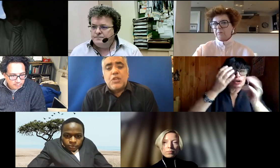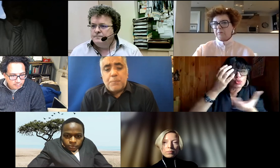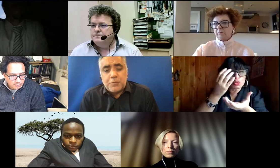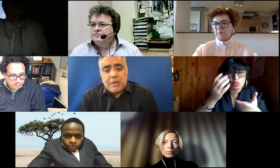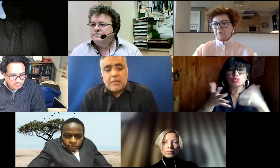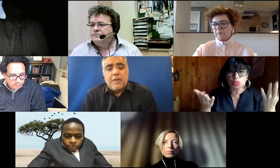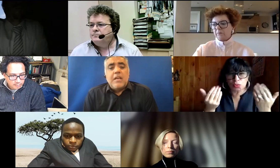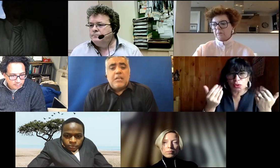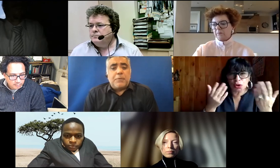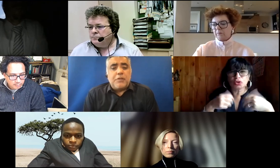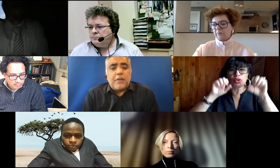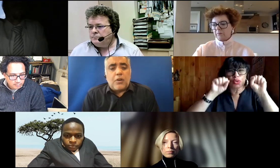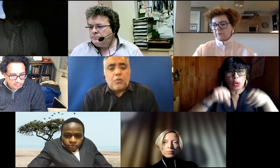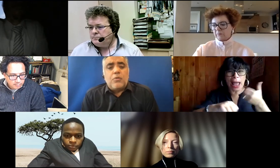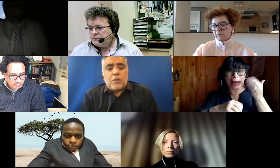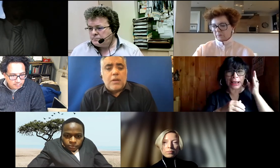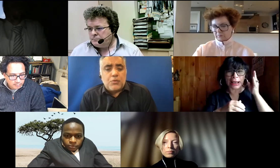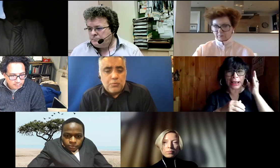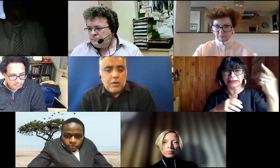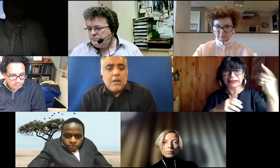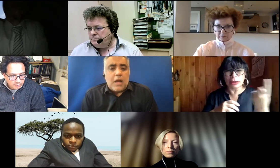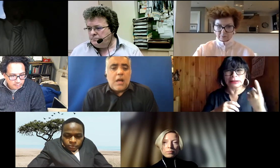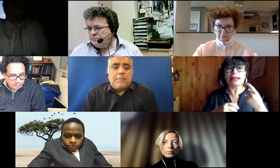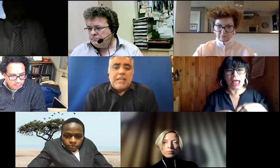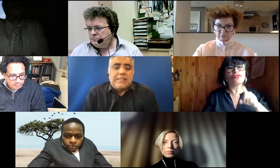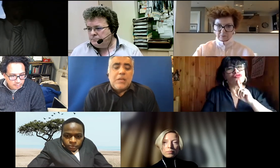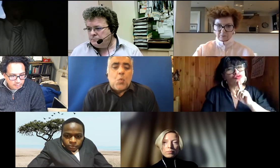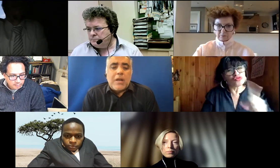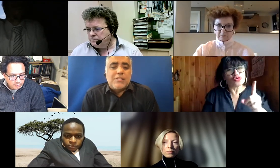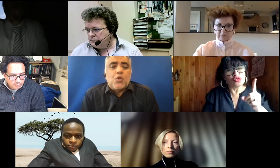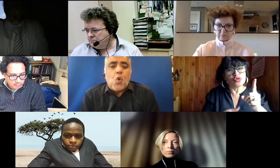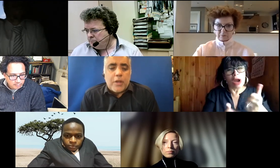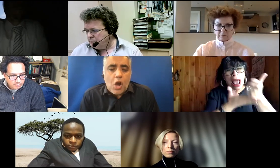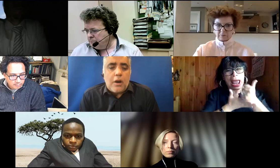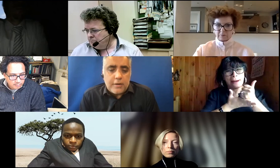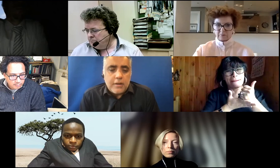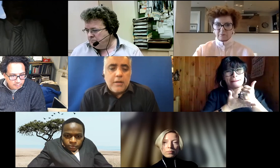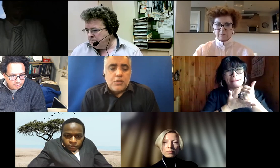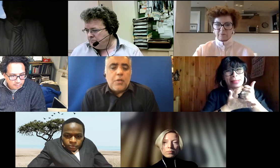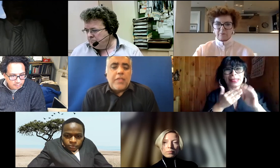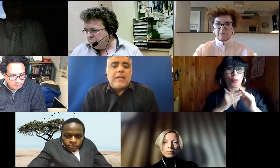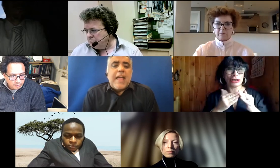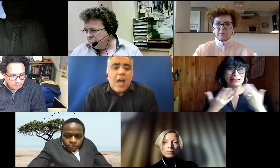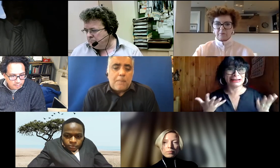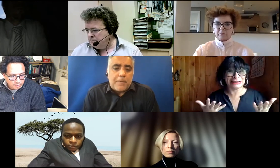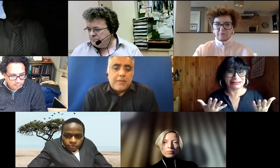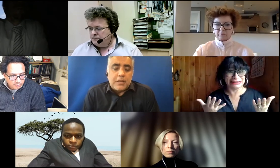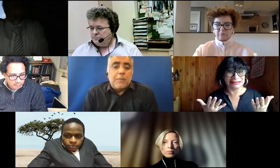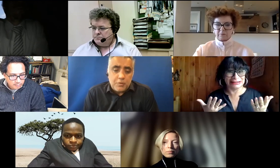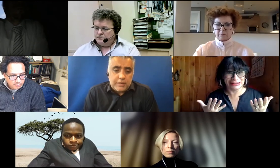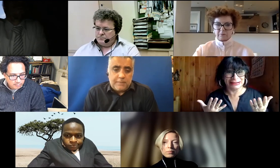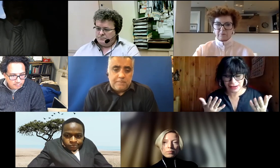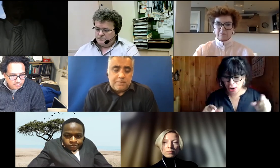get their perspective, especially in the CONASUR, and see what is going on so that they can help